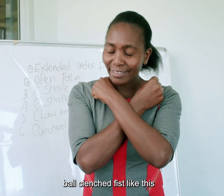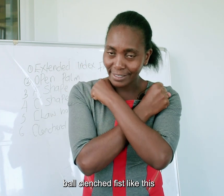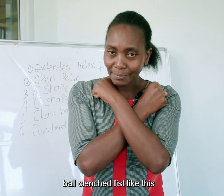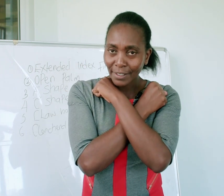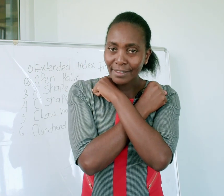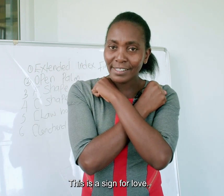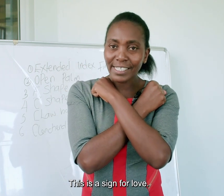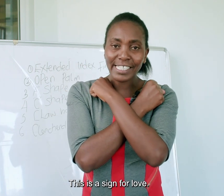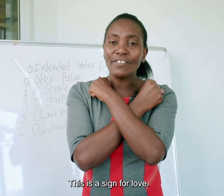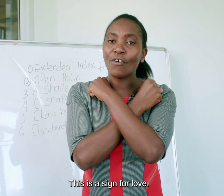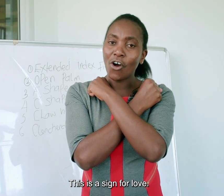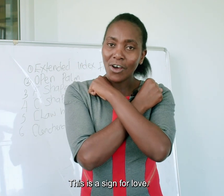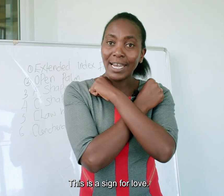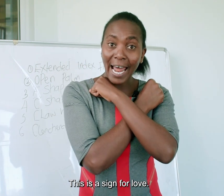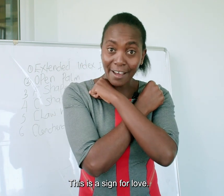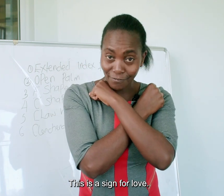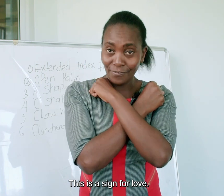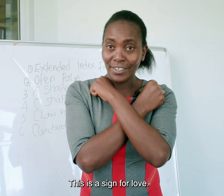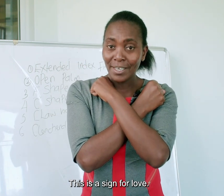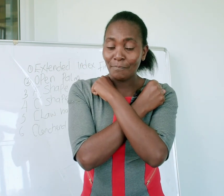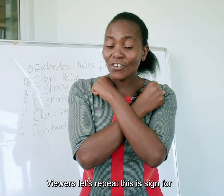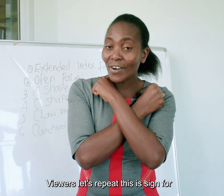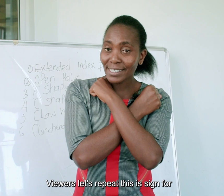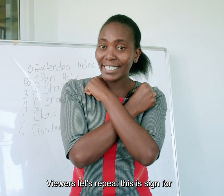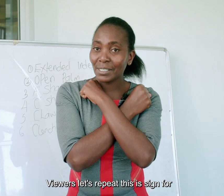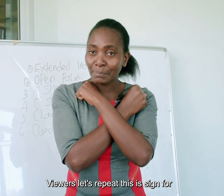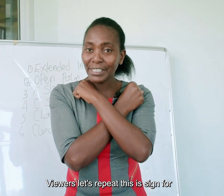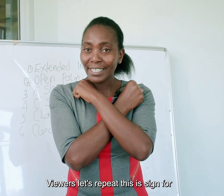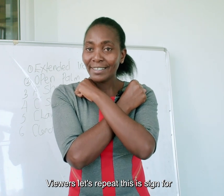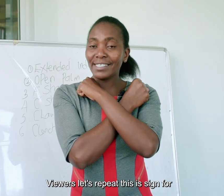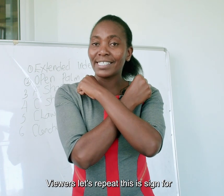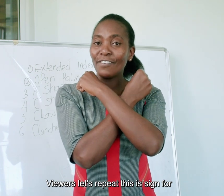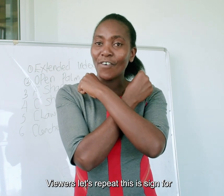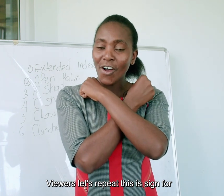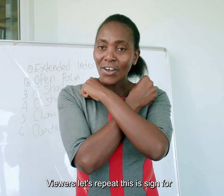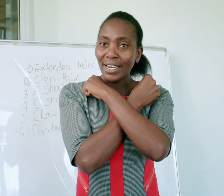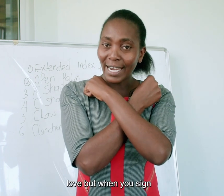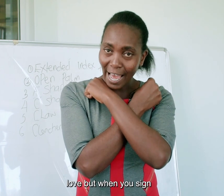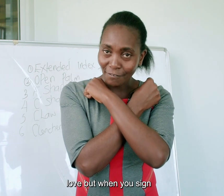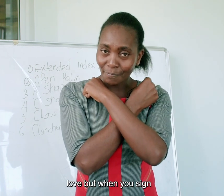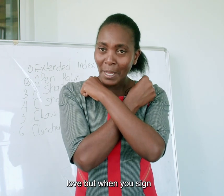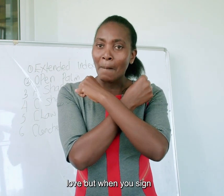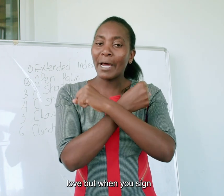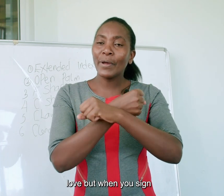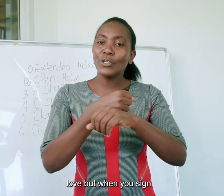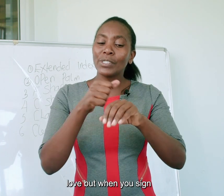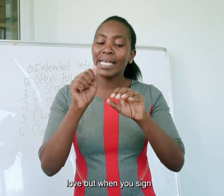this, this is a sign for love. Viewers, let's repeat, this is a sign for love. But when you